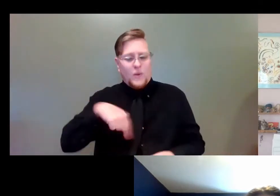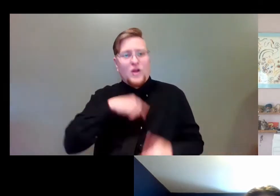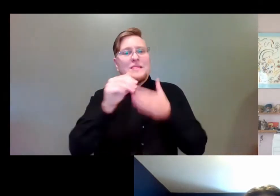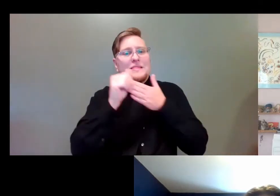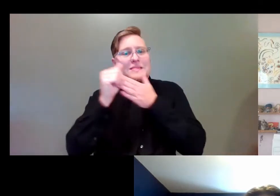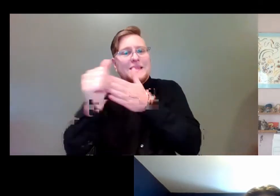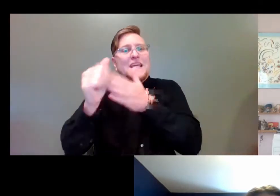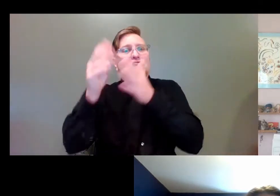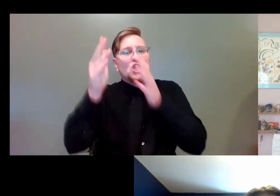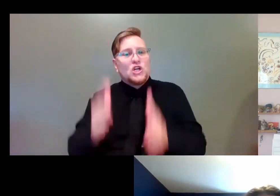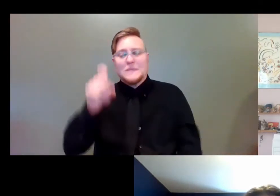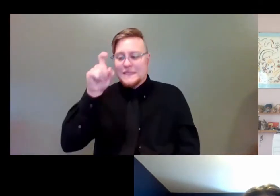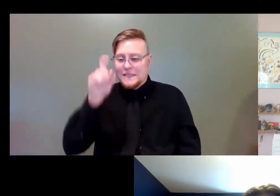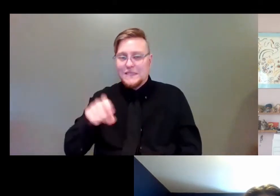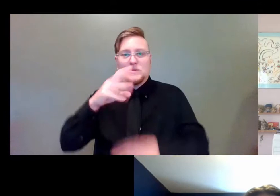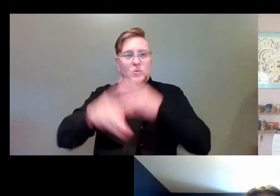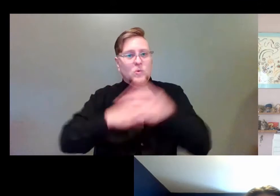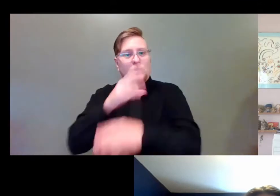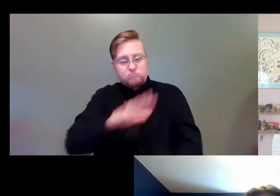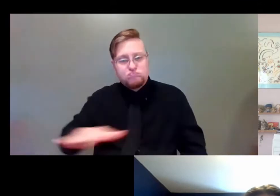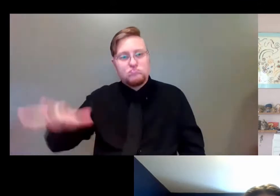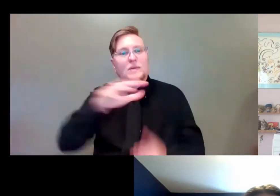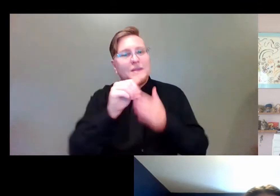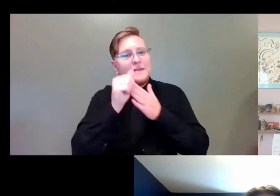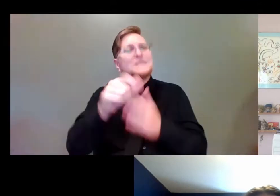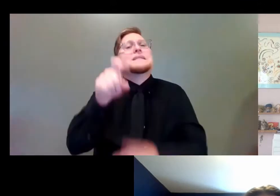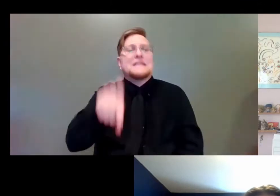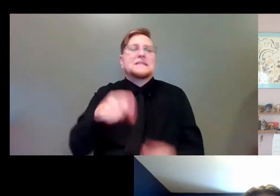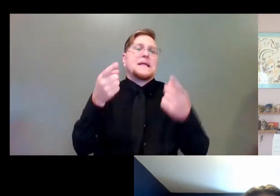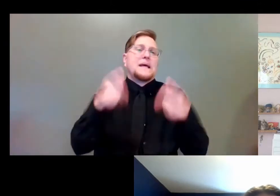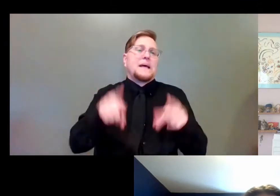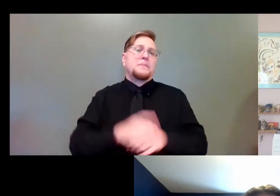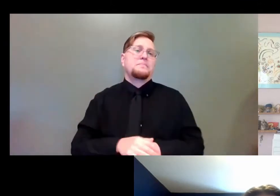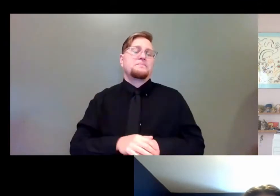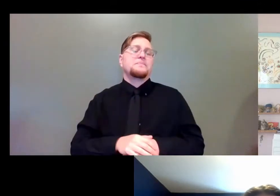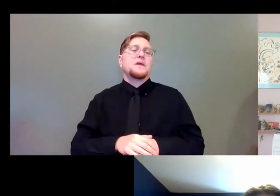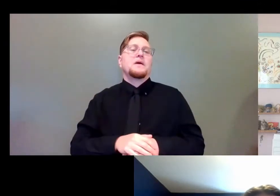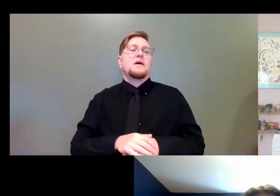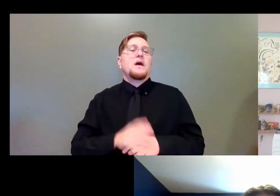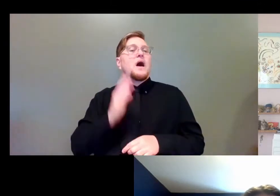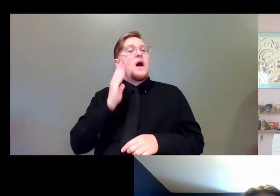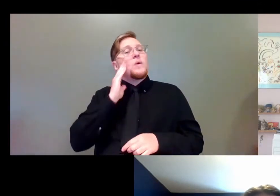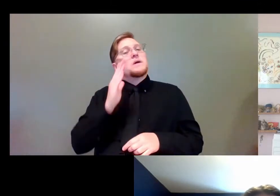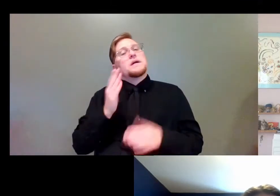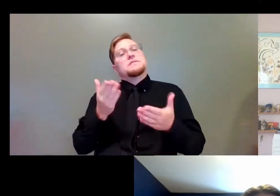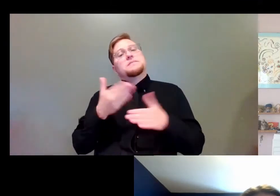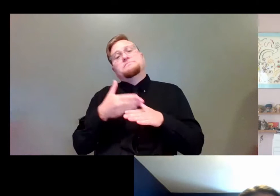world. That's what needs to happen, I think. I maybe just want to close a little bit with,